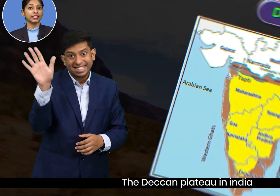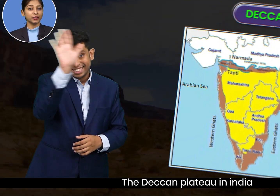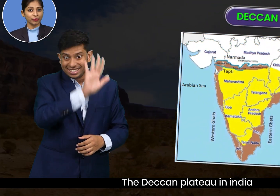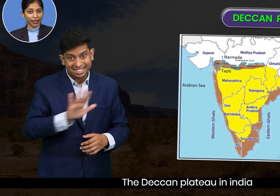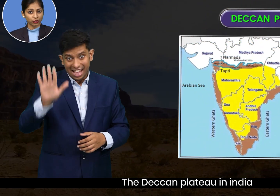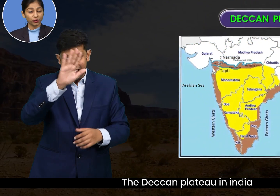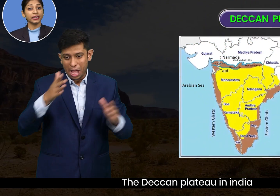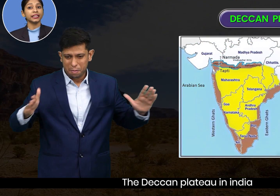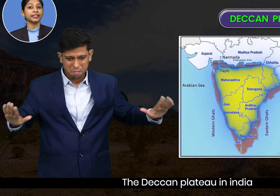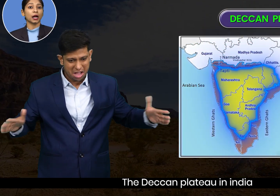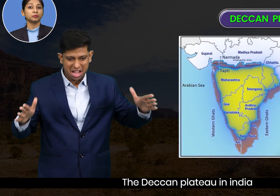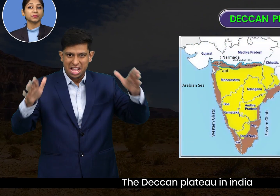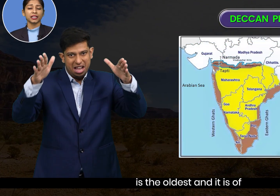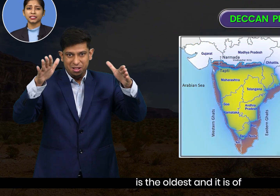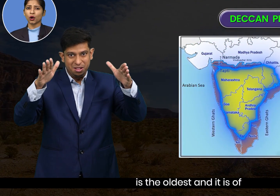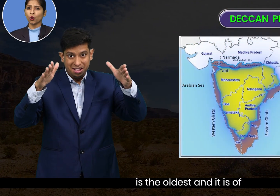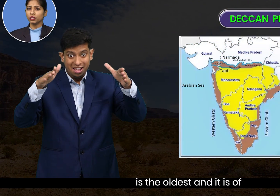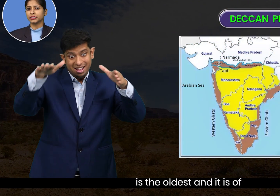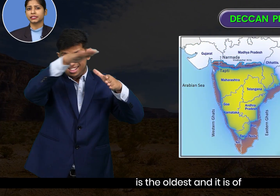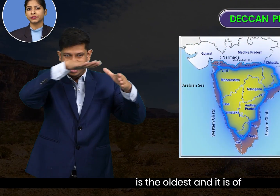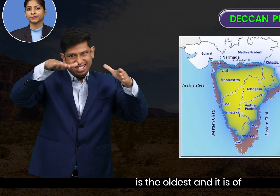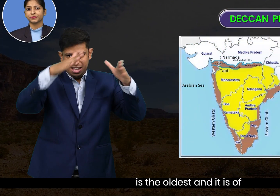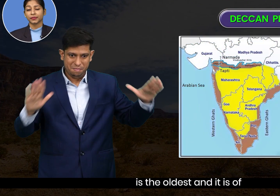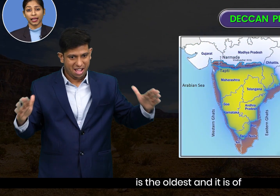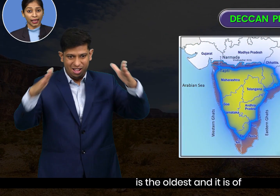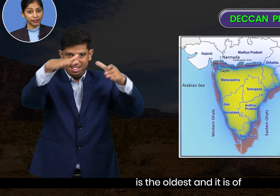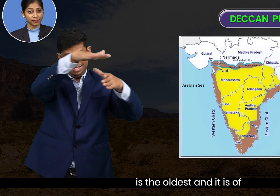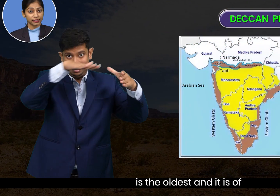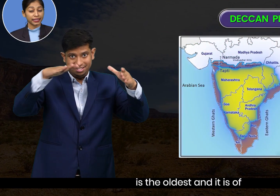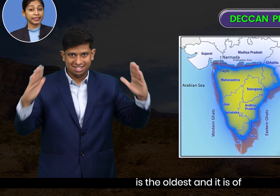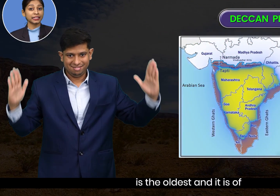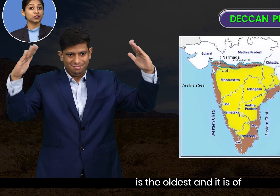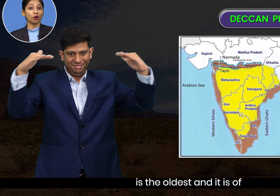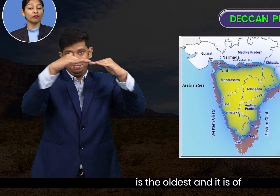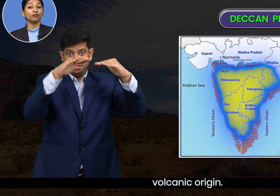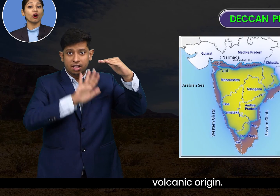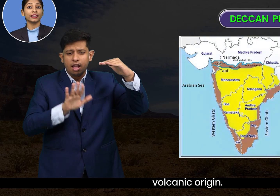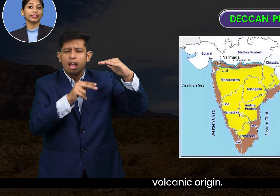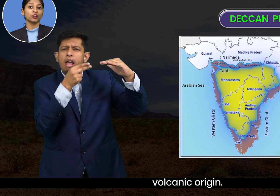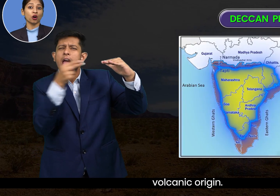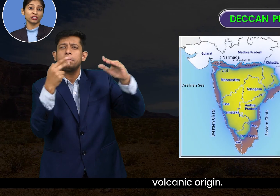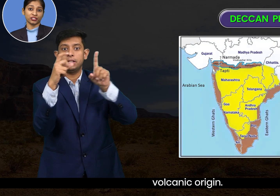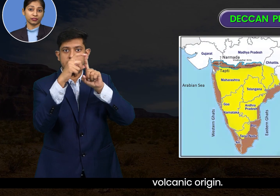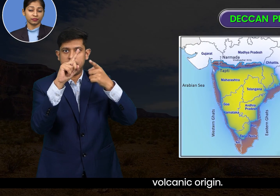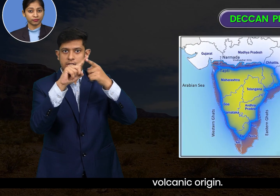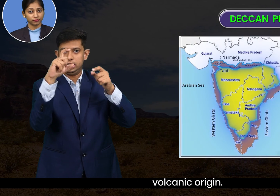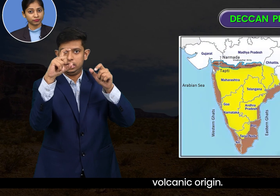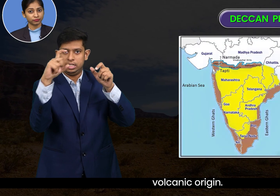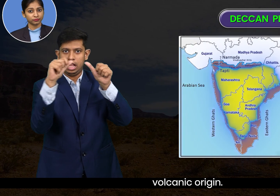The Deccan Plateau in India is the oldest and it is of volcanic